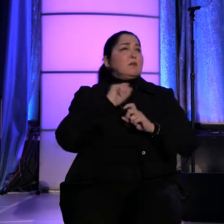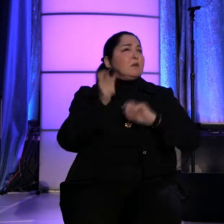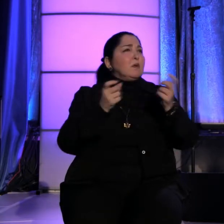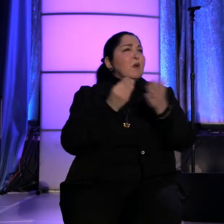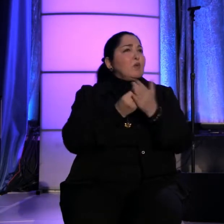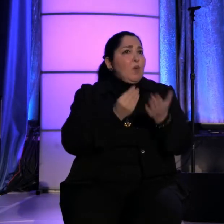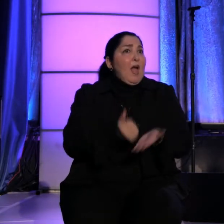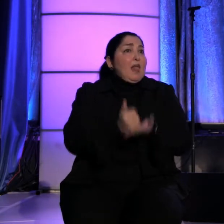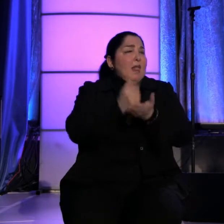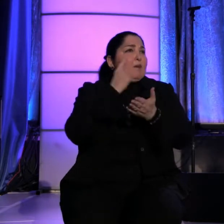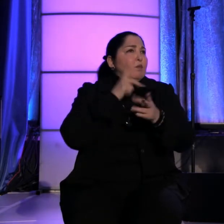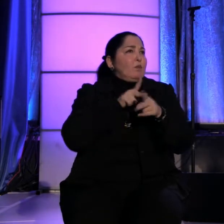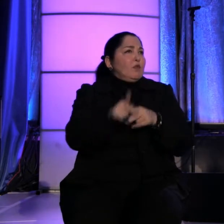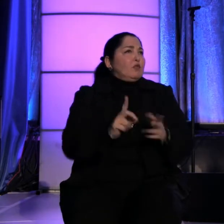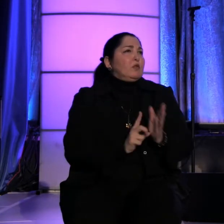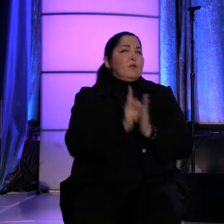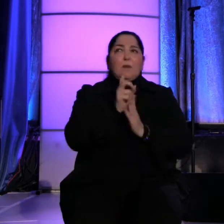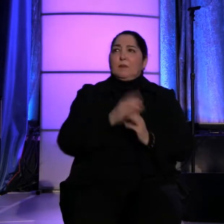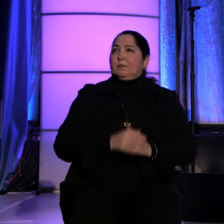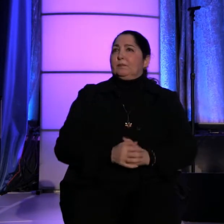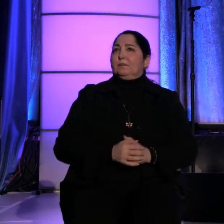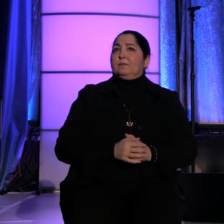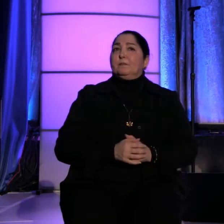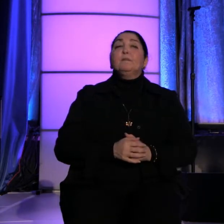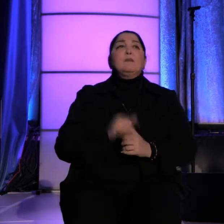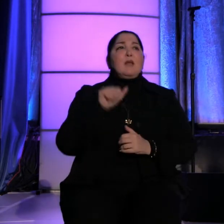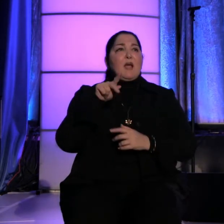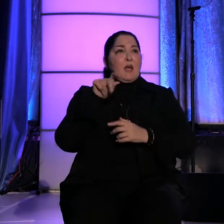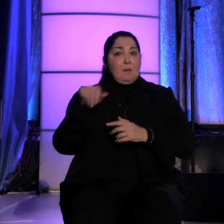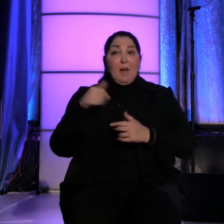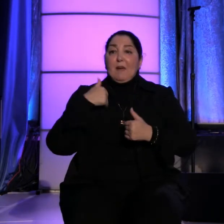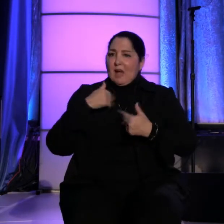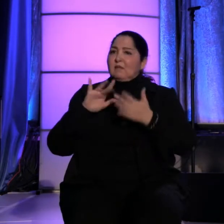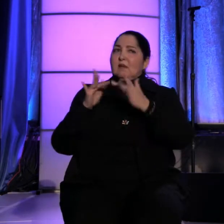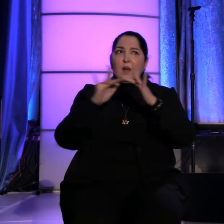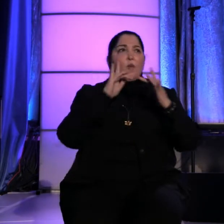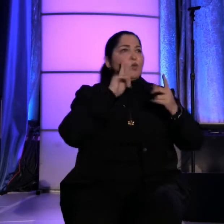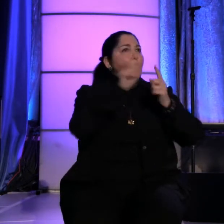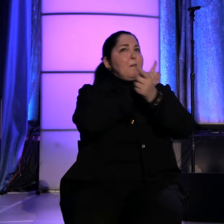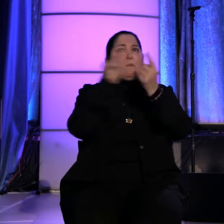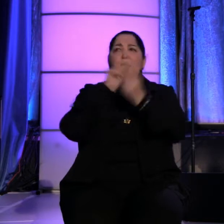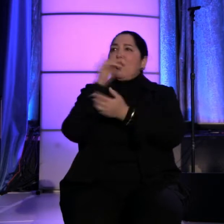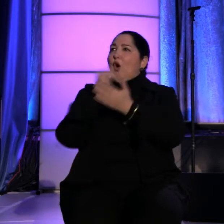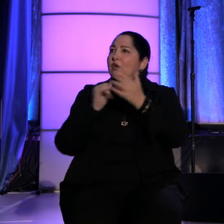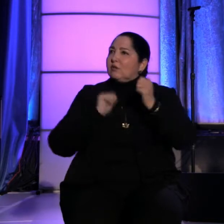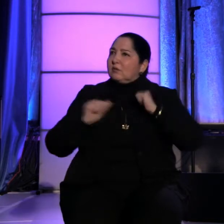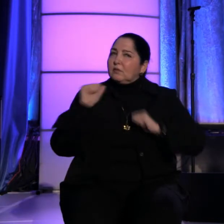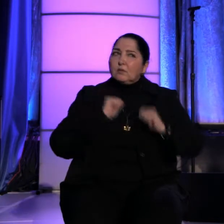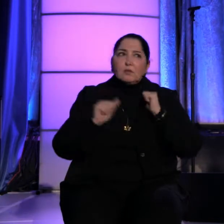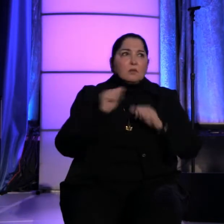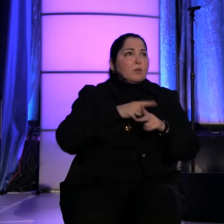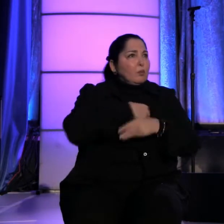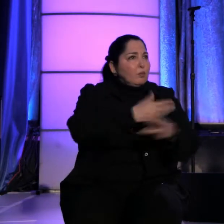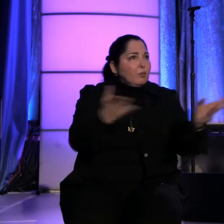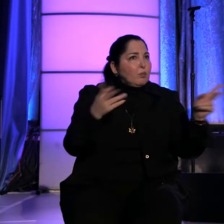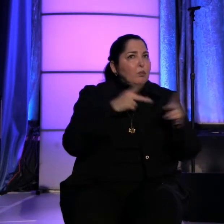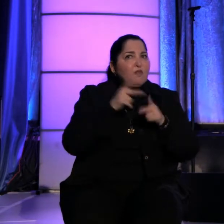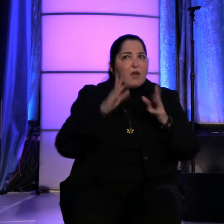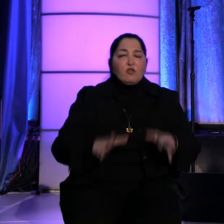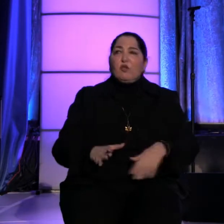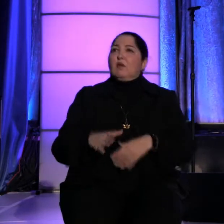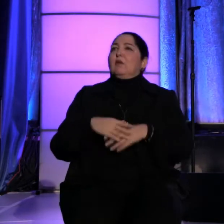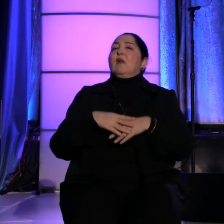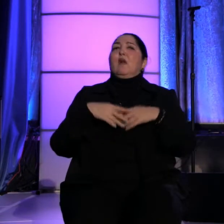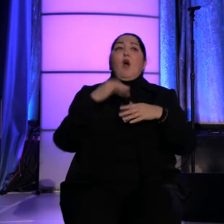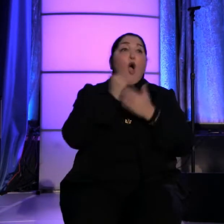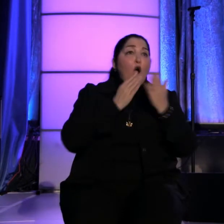its very nature, APAP has a network where we can meet other arts professionals, artists, and managers so that we can